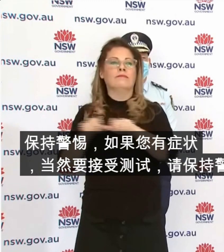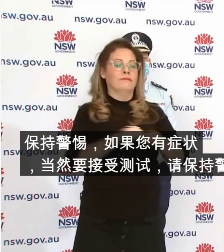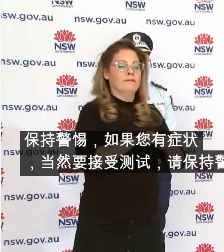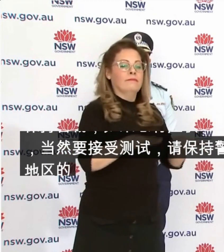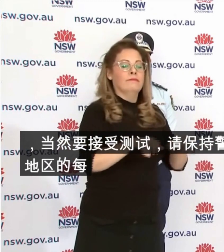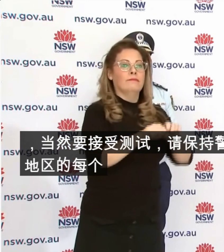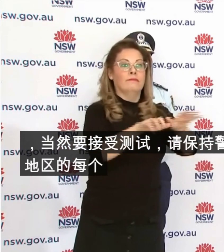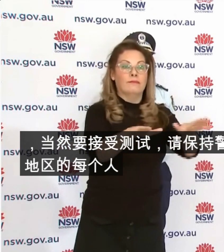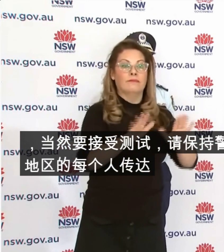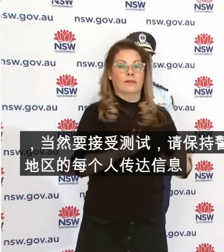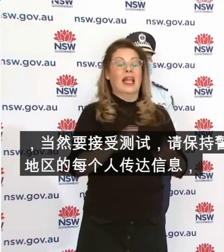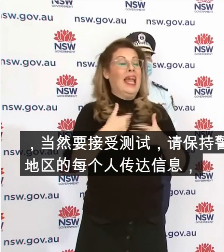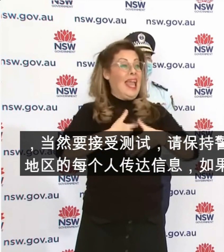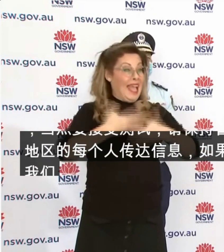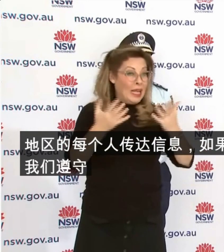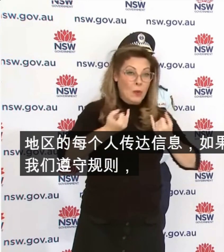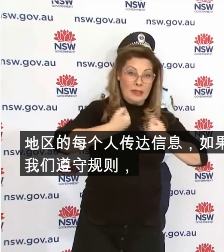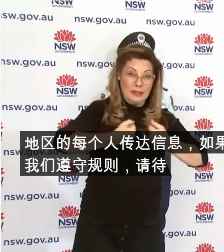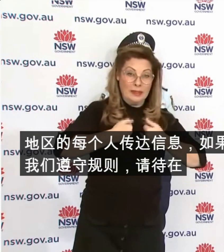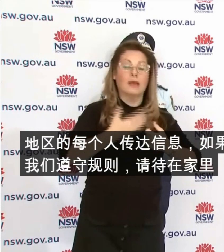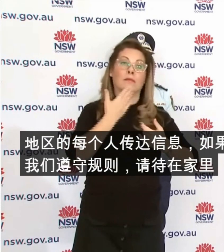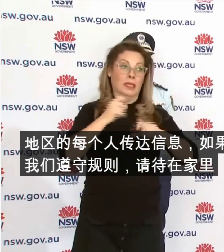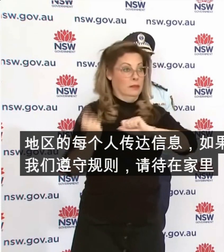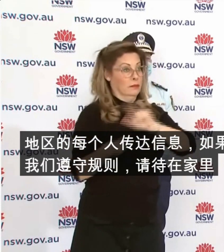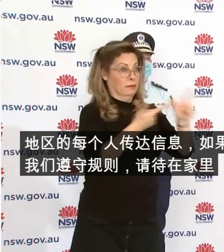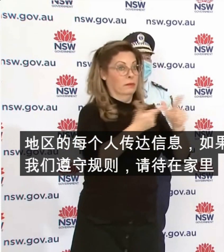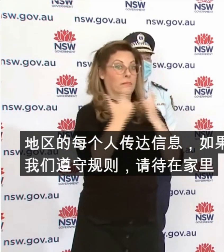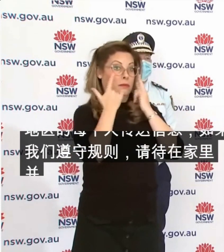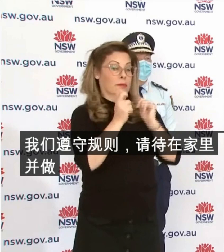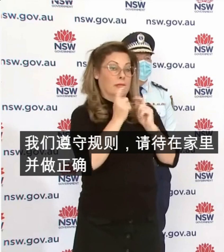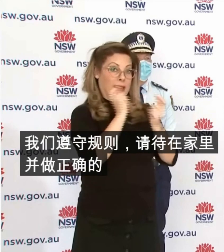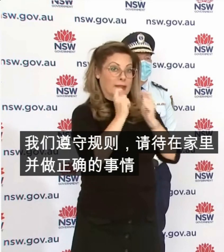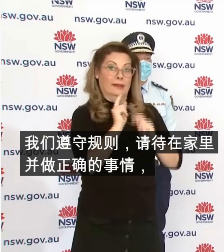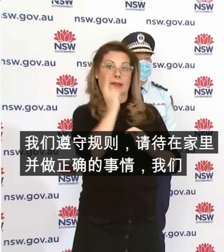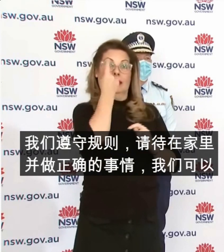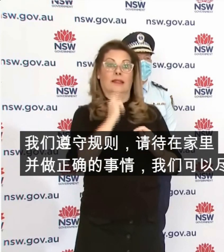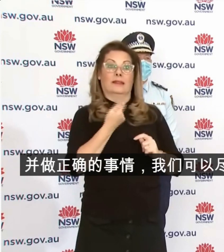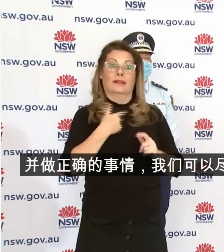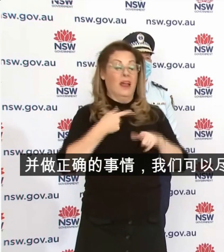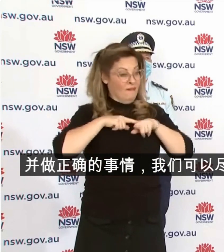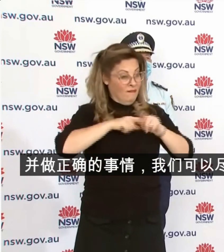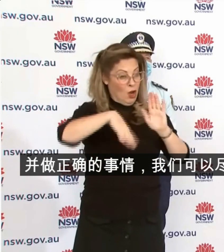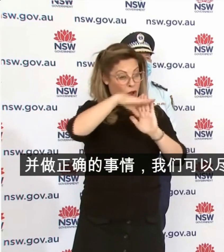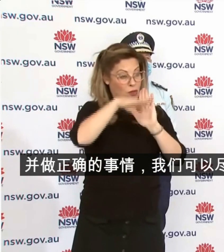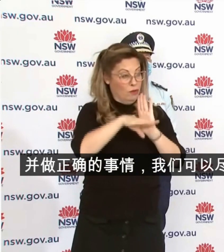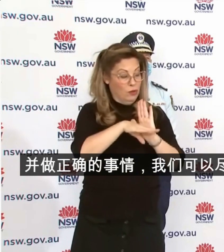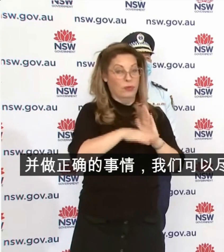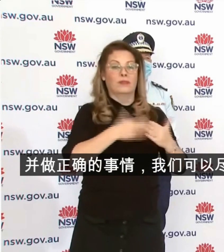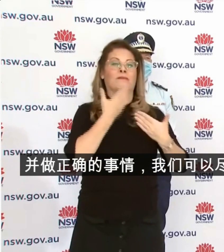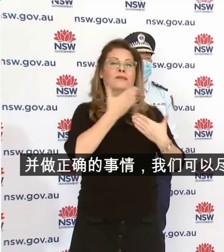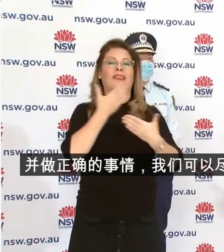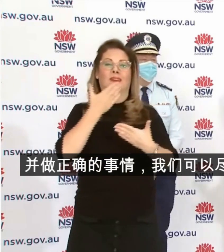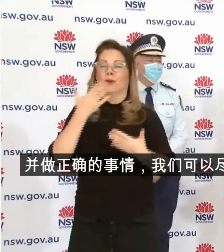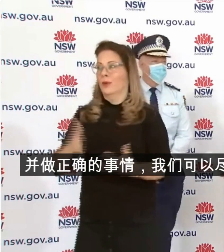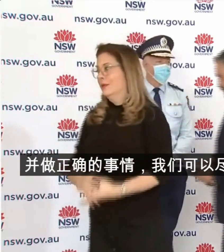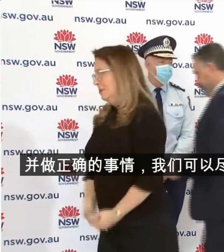tested. And again, the message for everybody in the regions, if we follow the rules, stay home and do the right thing, we can come out of this lockdown sooner. Thank you.